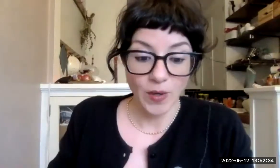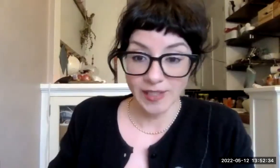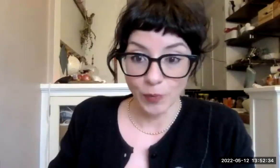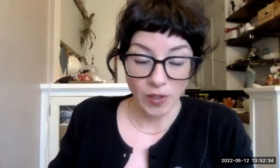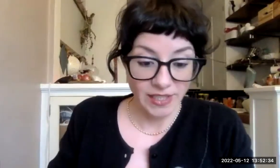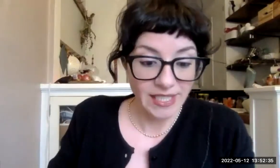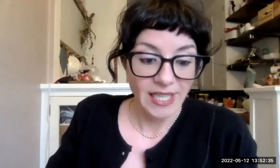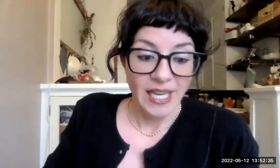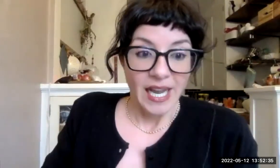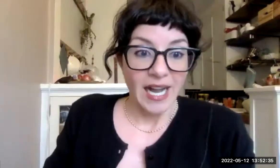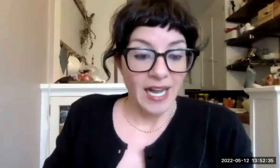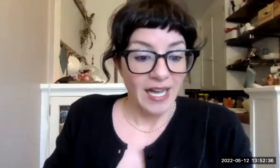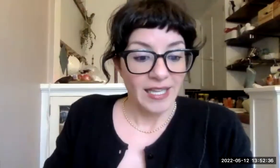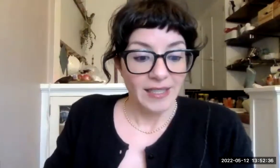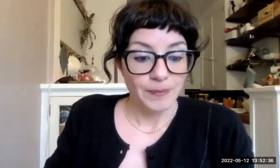we know is important.